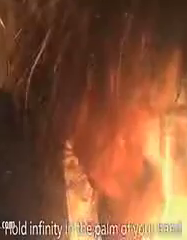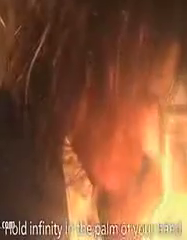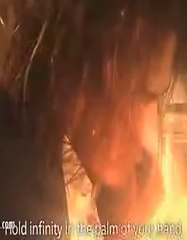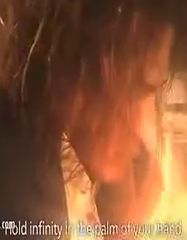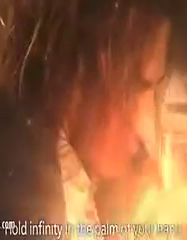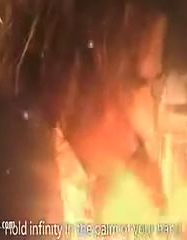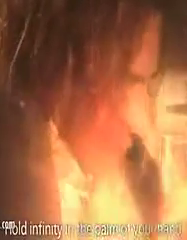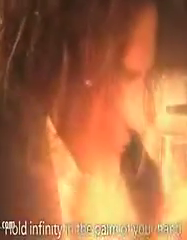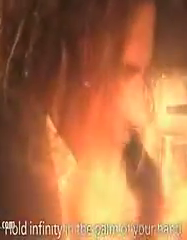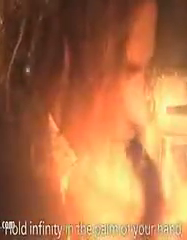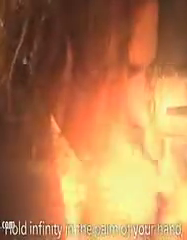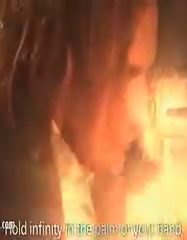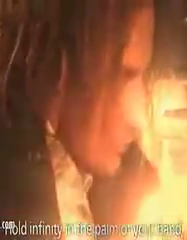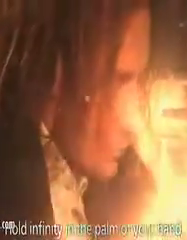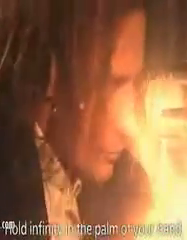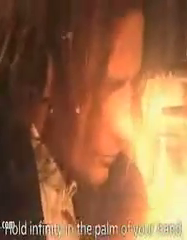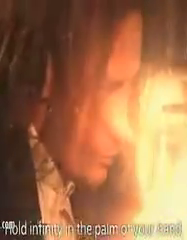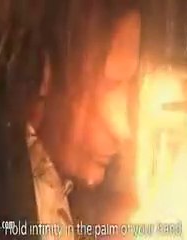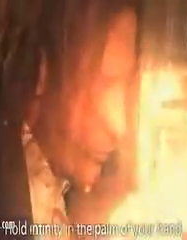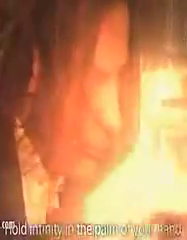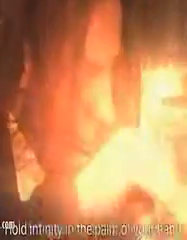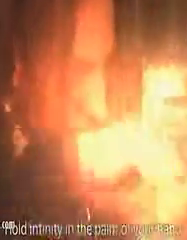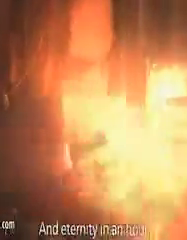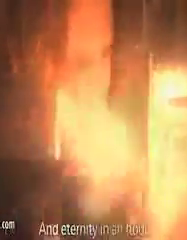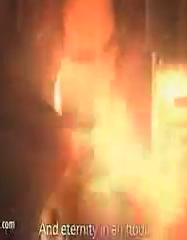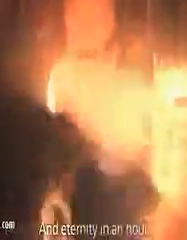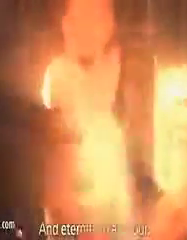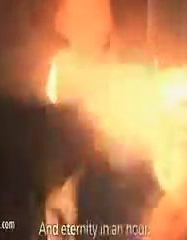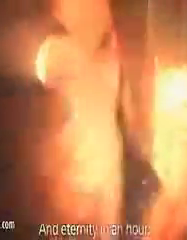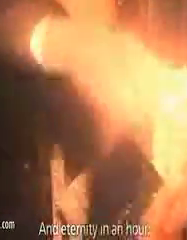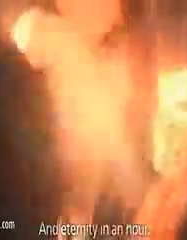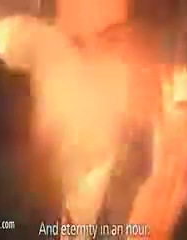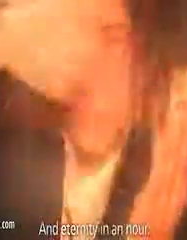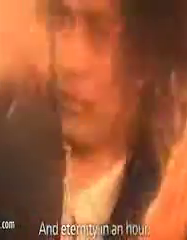Thank you.